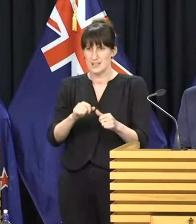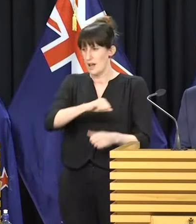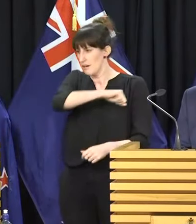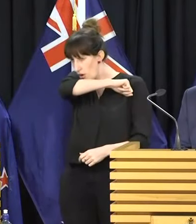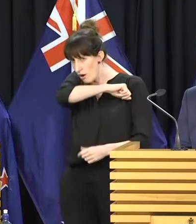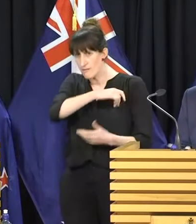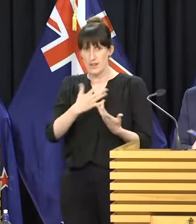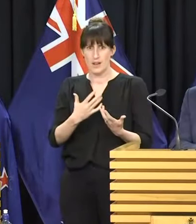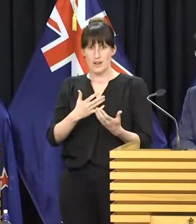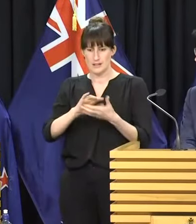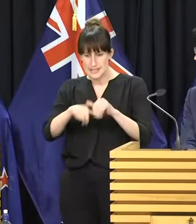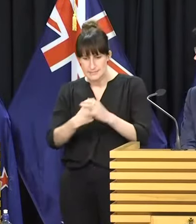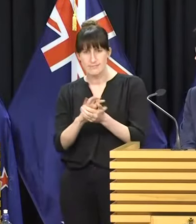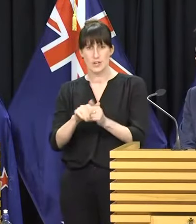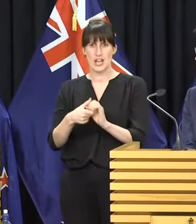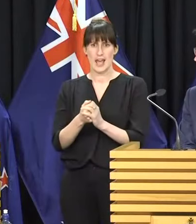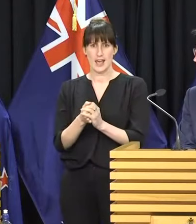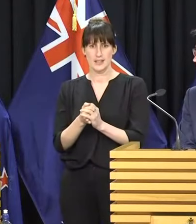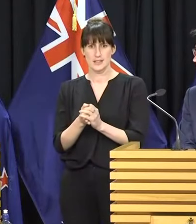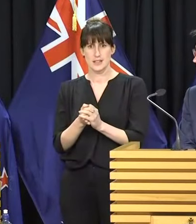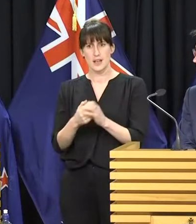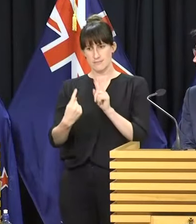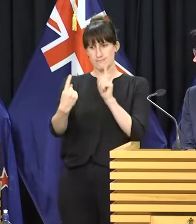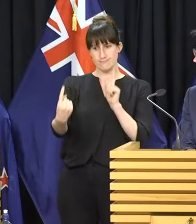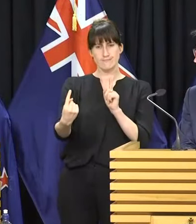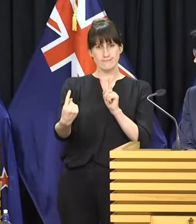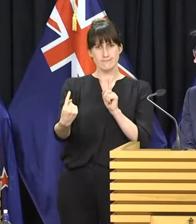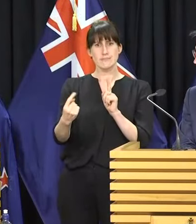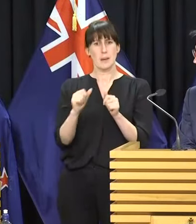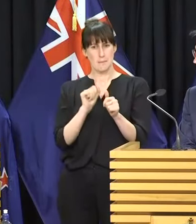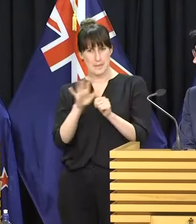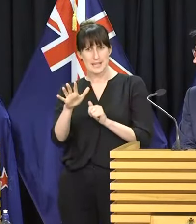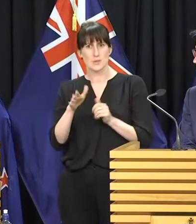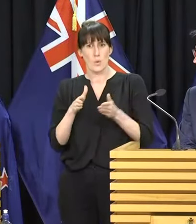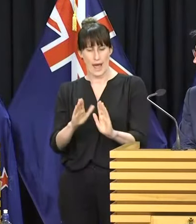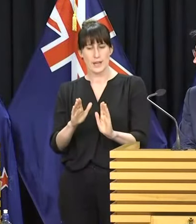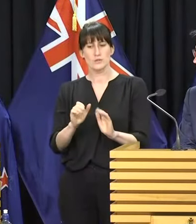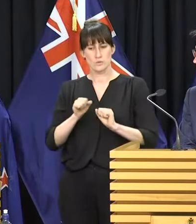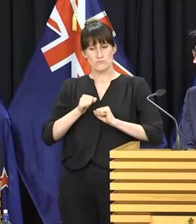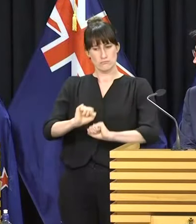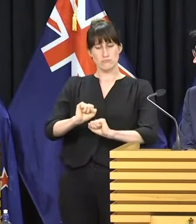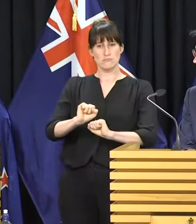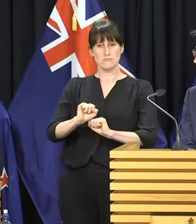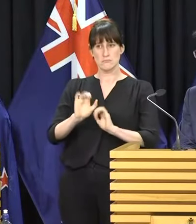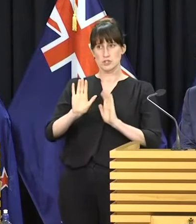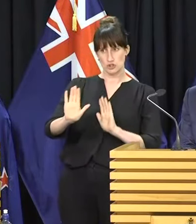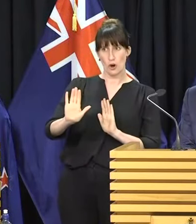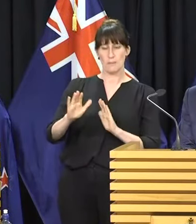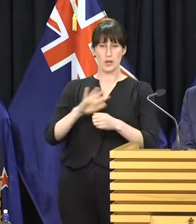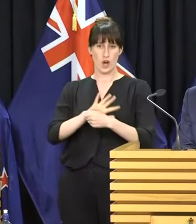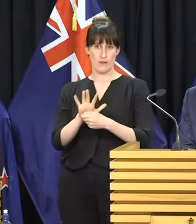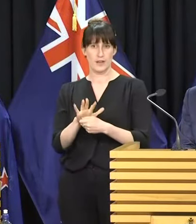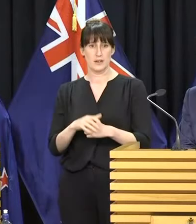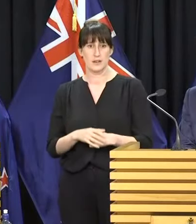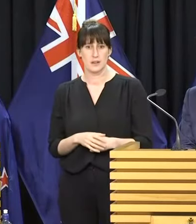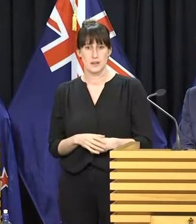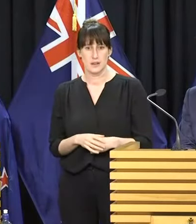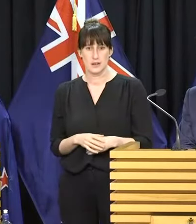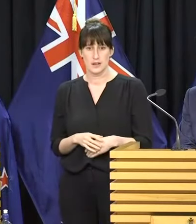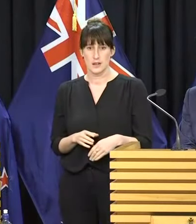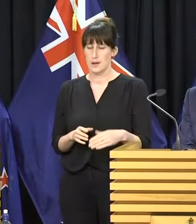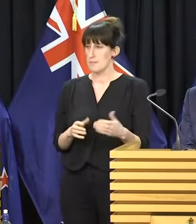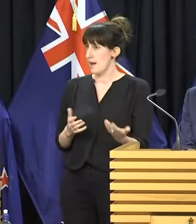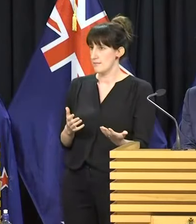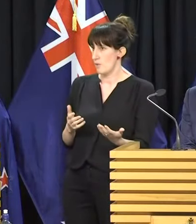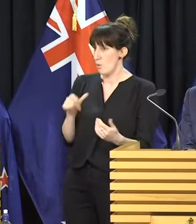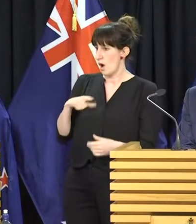sanitizer. All of these preventative measures can play a role in helping to stop the spread of the virus. Essentially level 2 though, why not just move Auckland